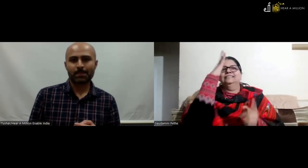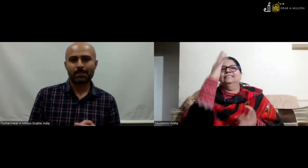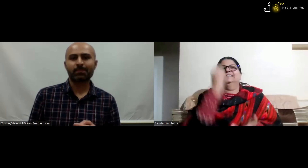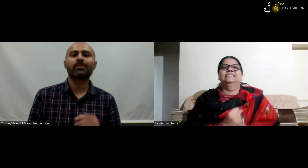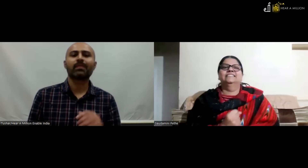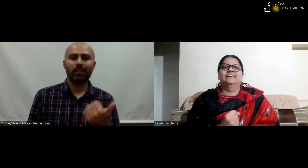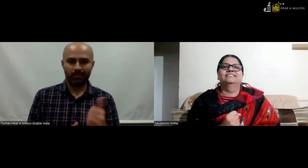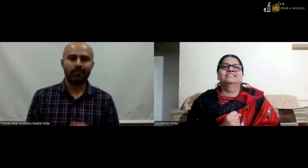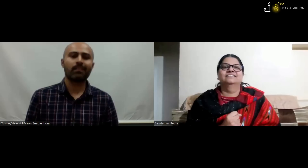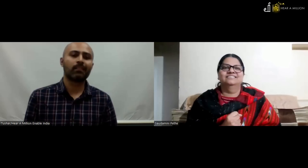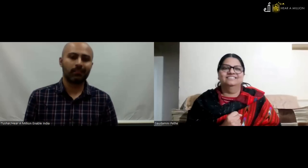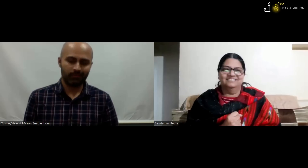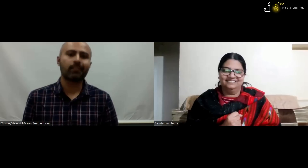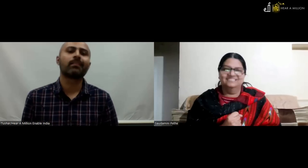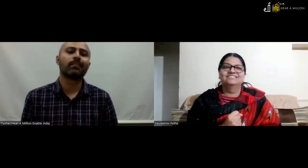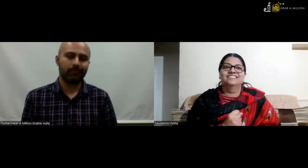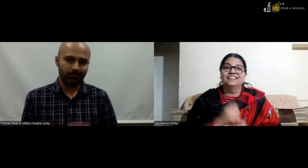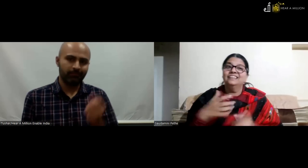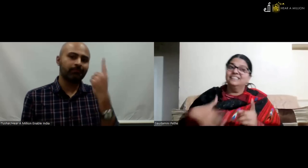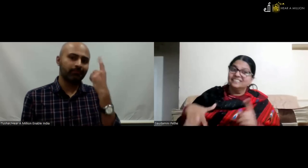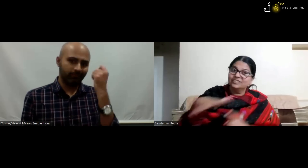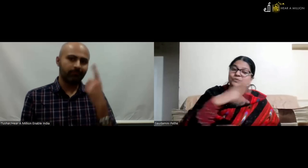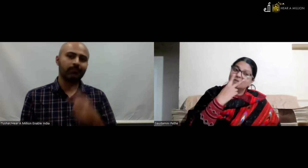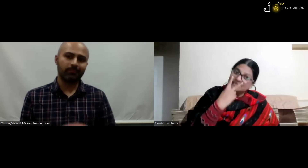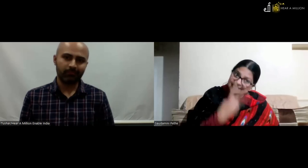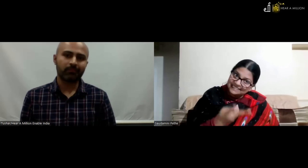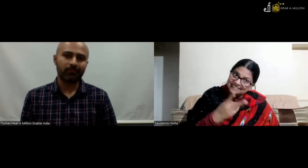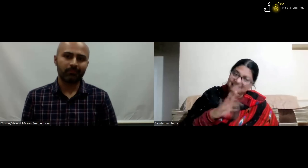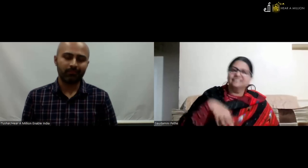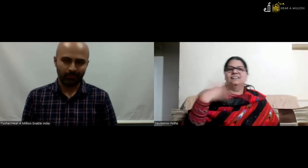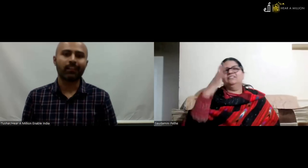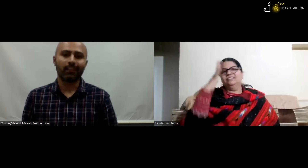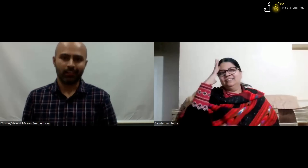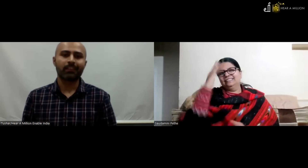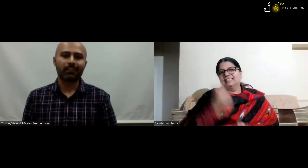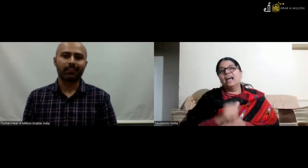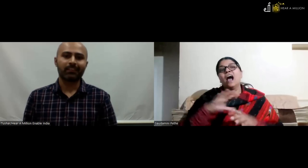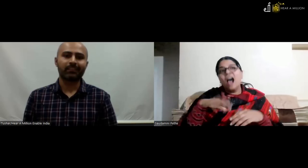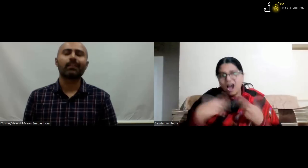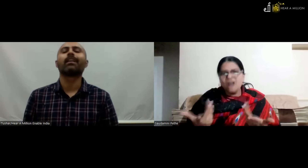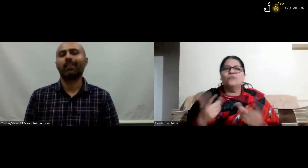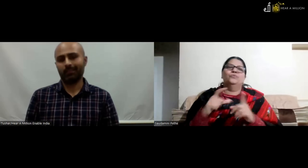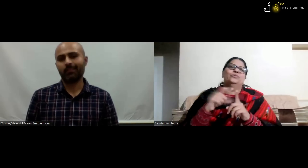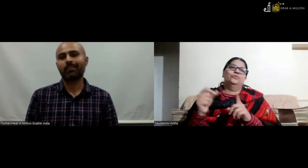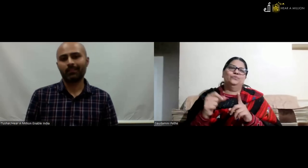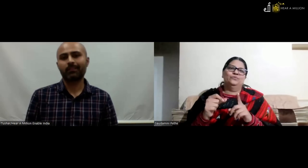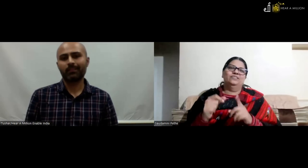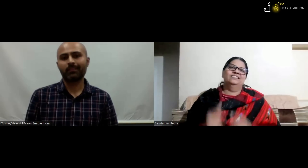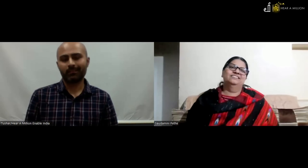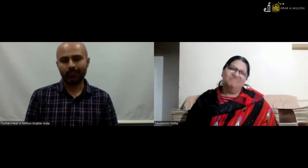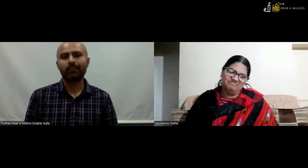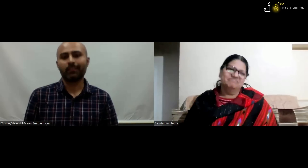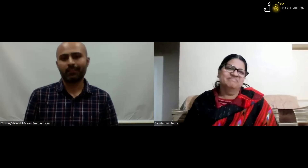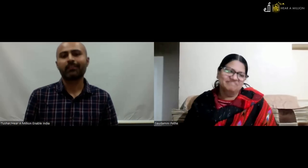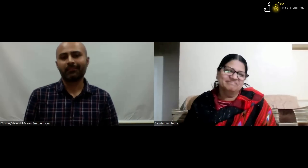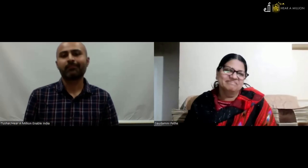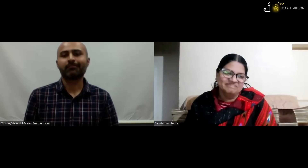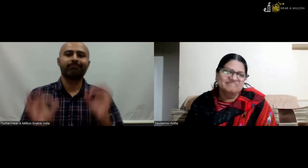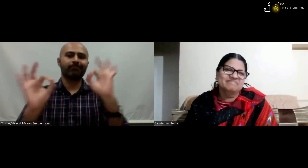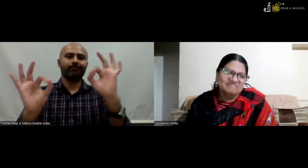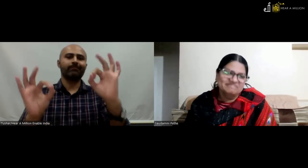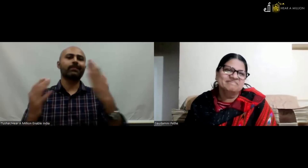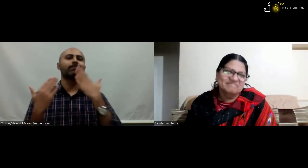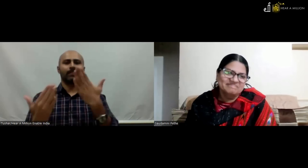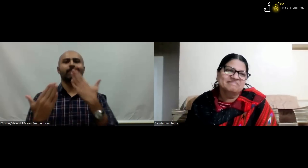with disabilities, you need to check all the things. After that, you need to fight for it. Then you will have to